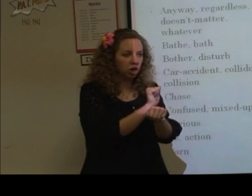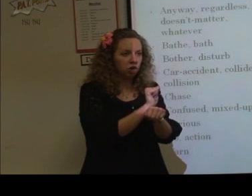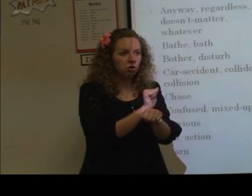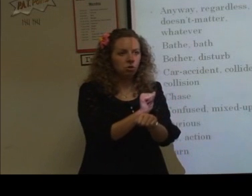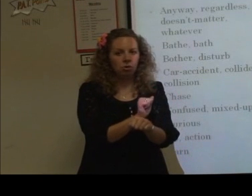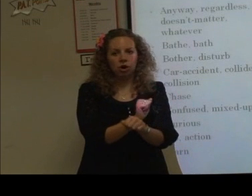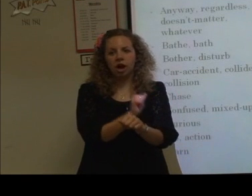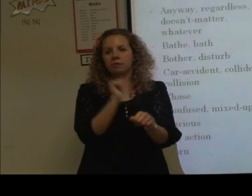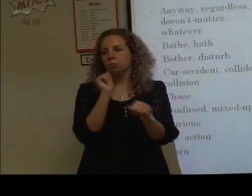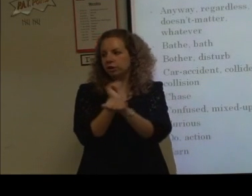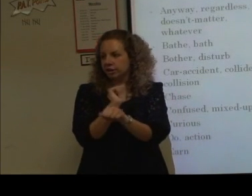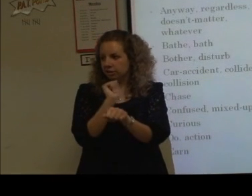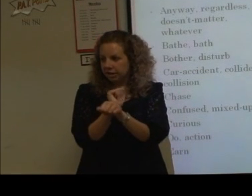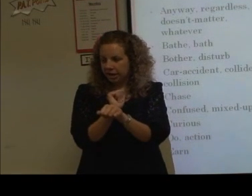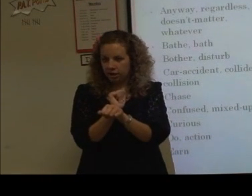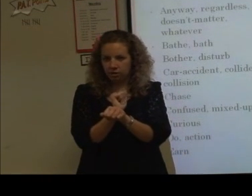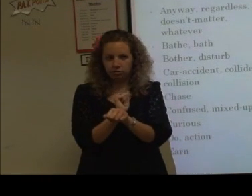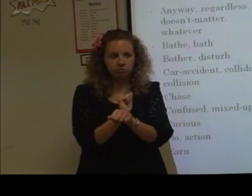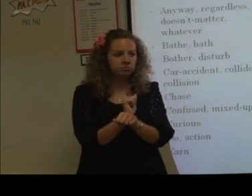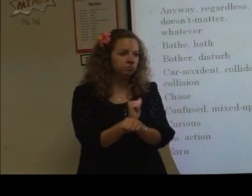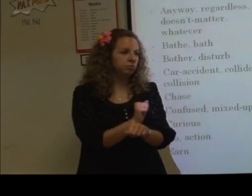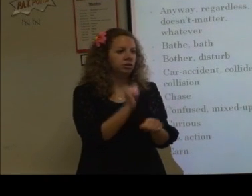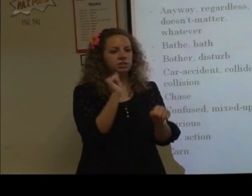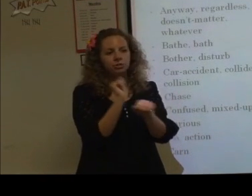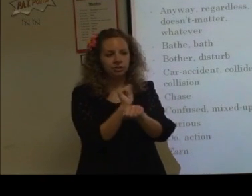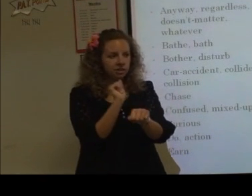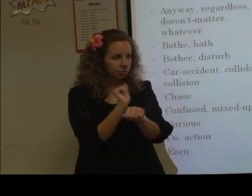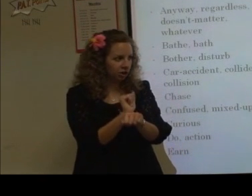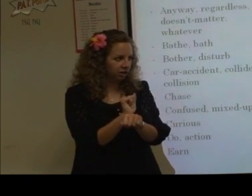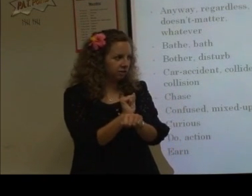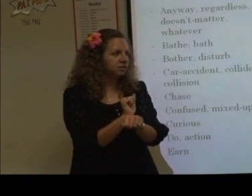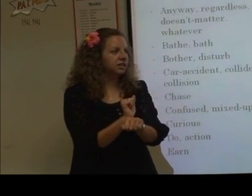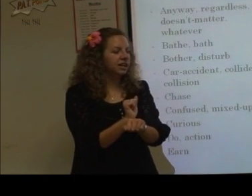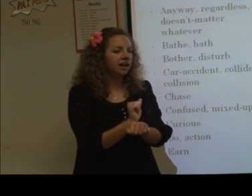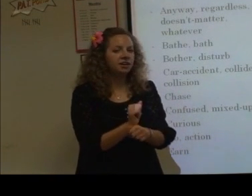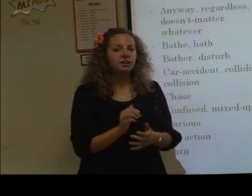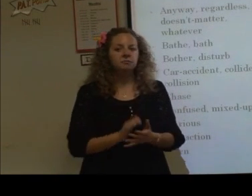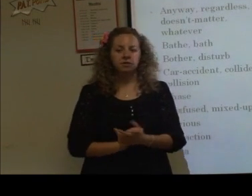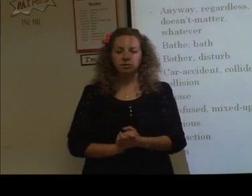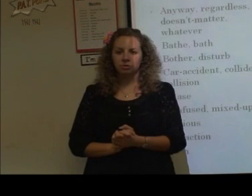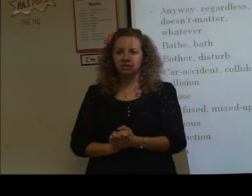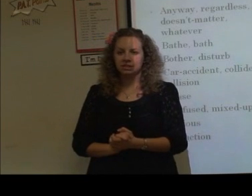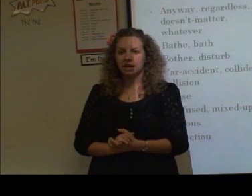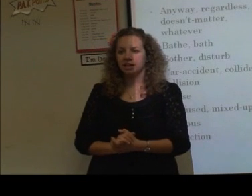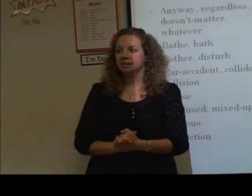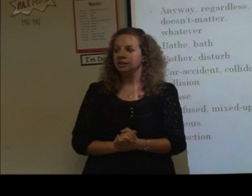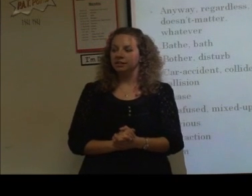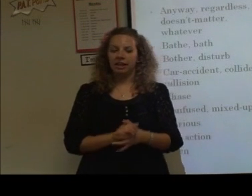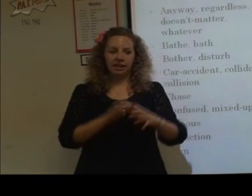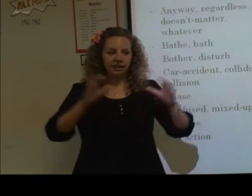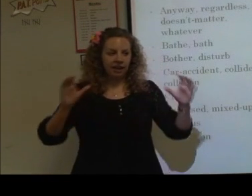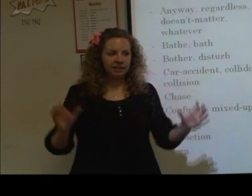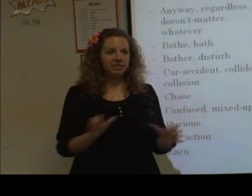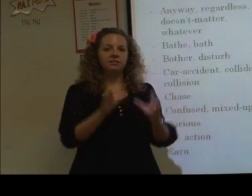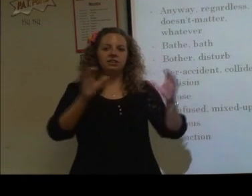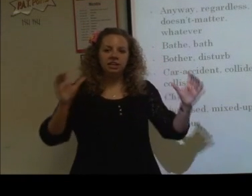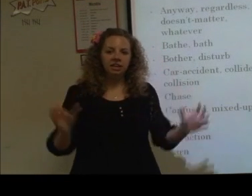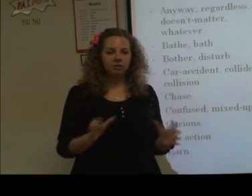work, or I'm working right now, or he's doing his work, like that. But if you want to sign like activity